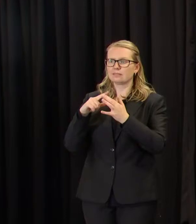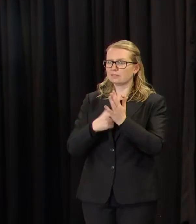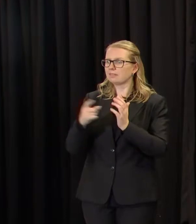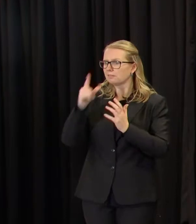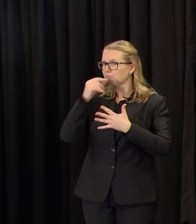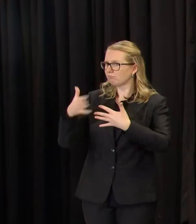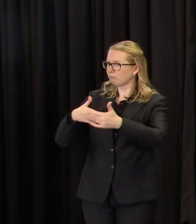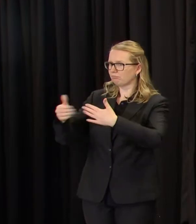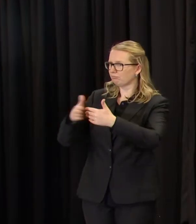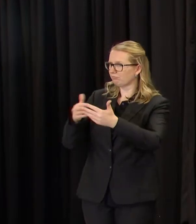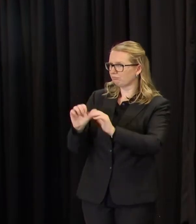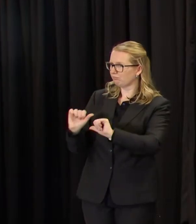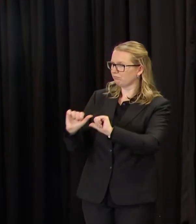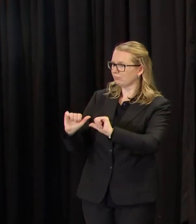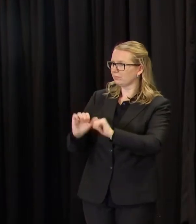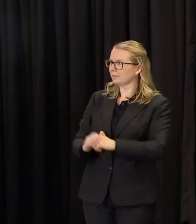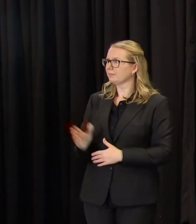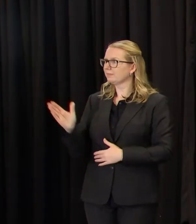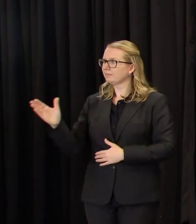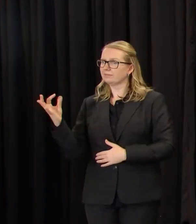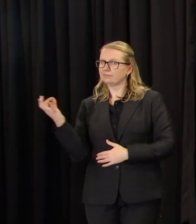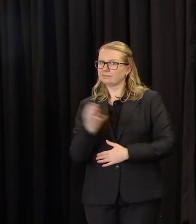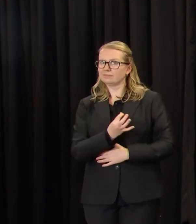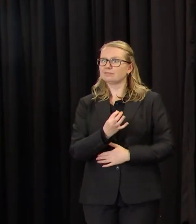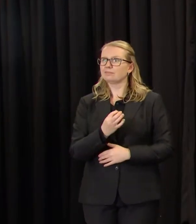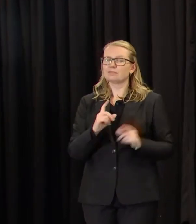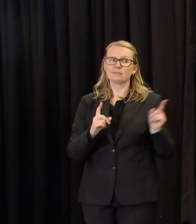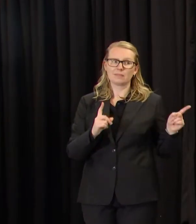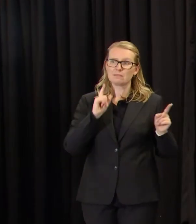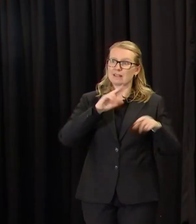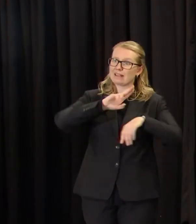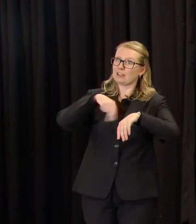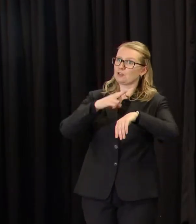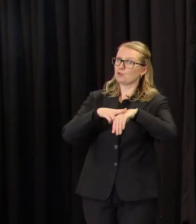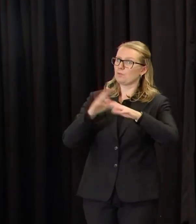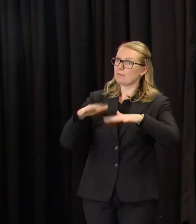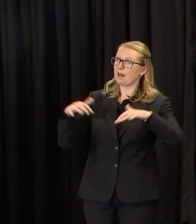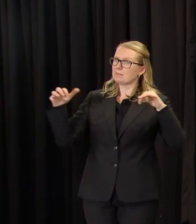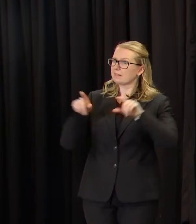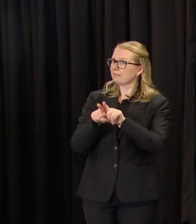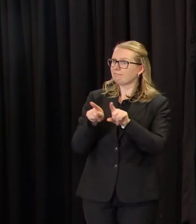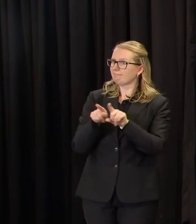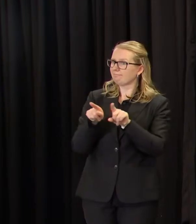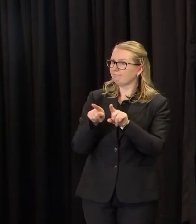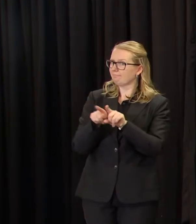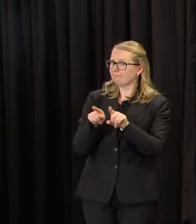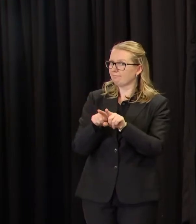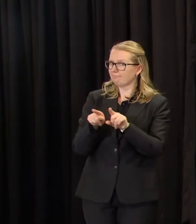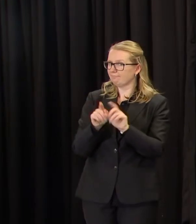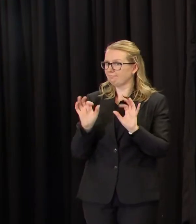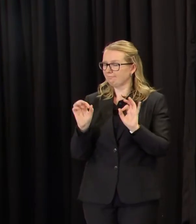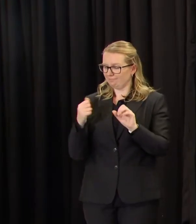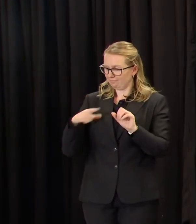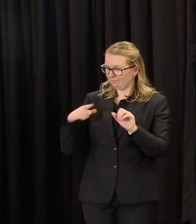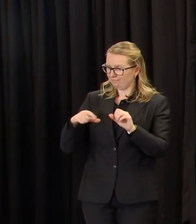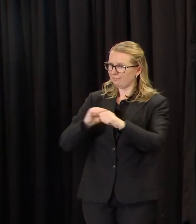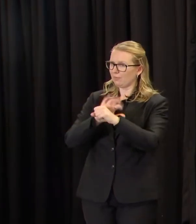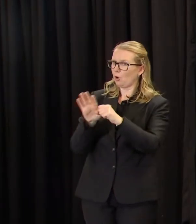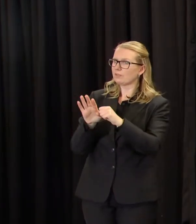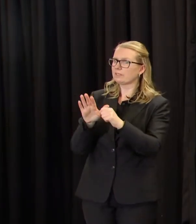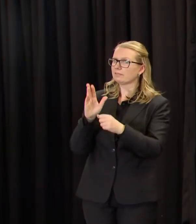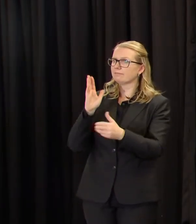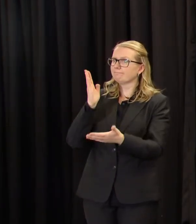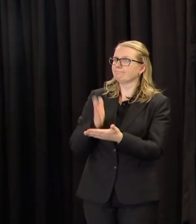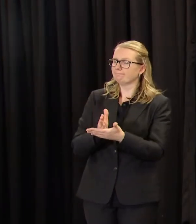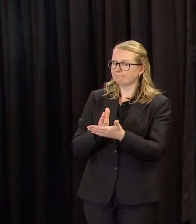need to do. Do you think it's appropriate, though? I know the federal Parliament's not doing this either, so this is a challenge. I think the pandemic has brought